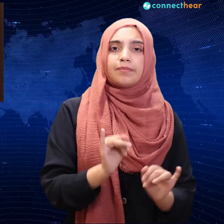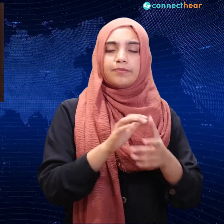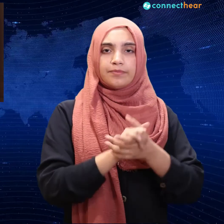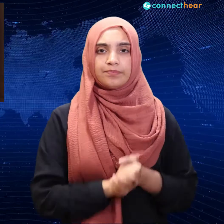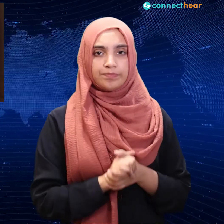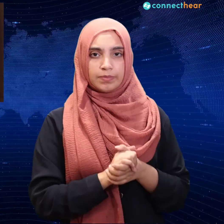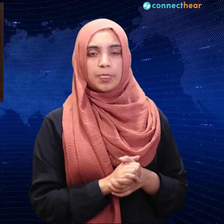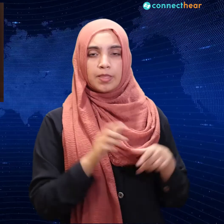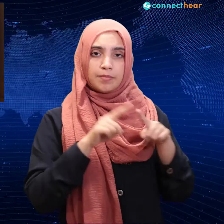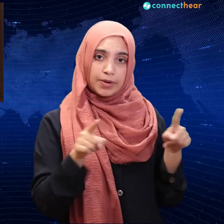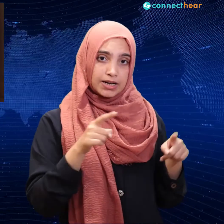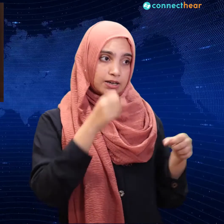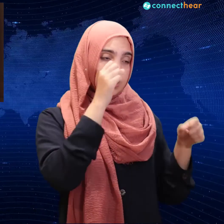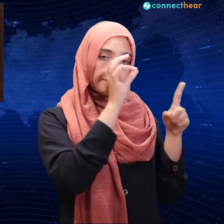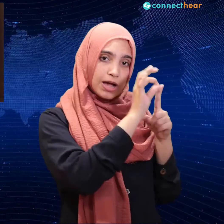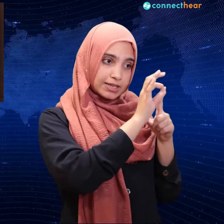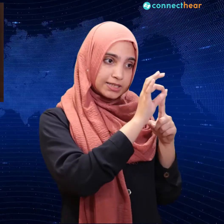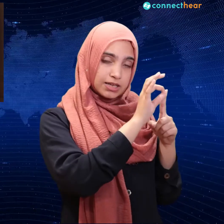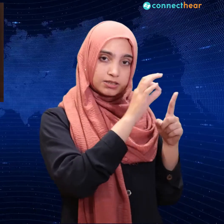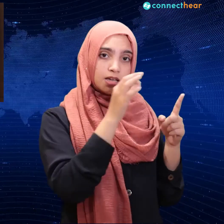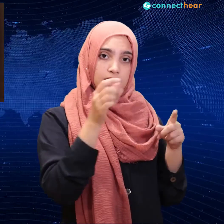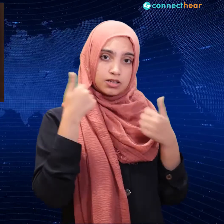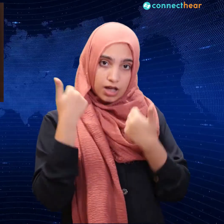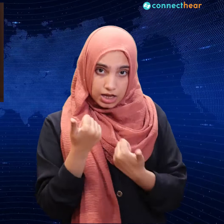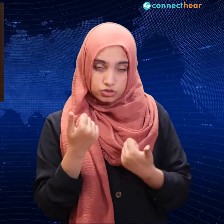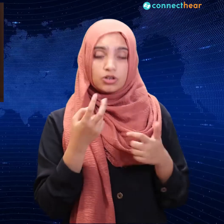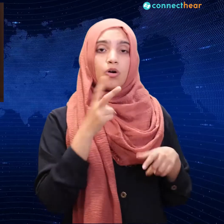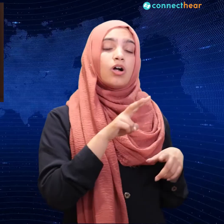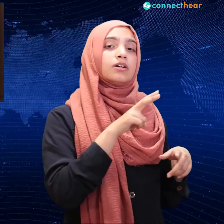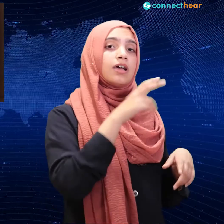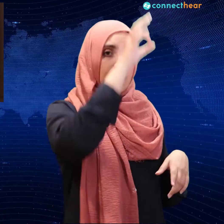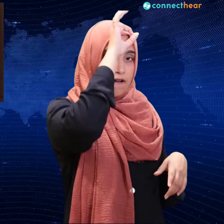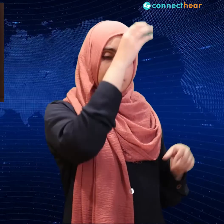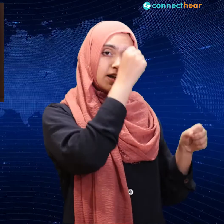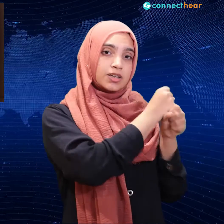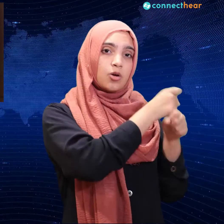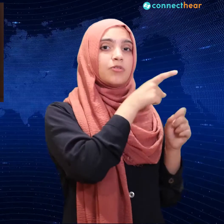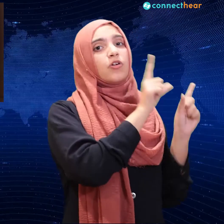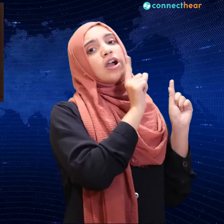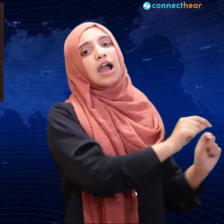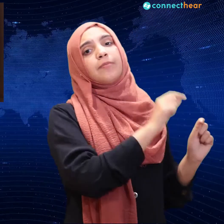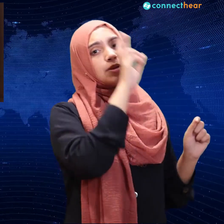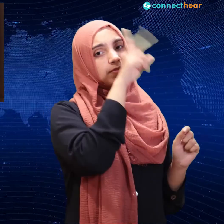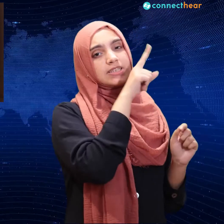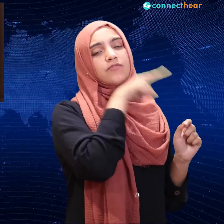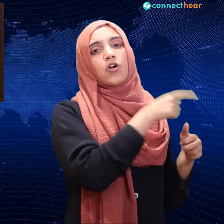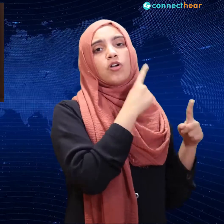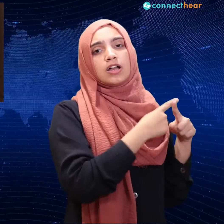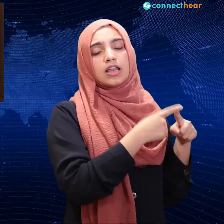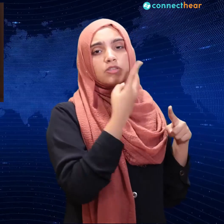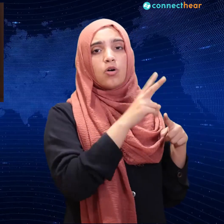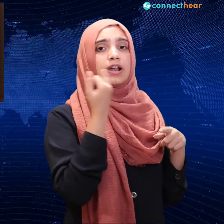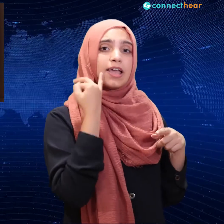the Afghan government is to be blamed. If the Afghan government had given good governance, if they had not so much corruption in their